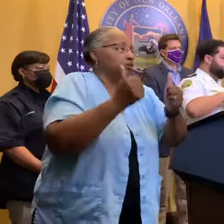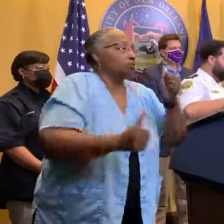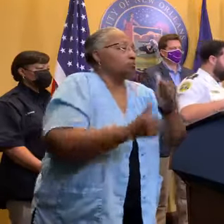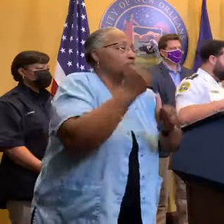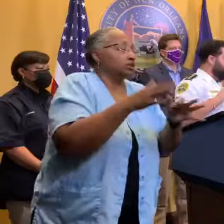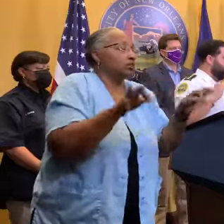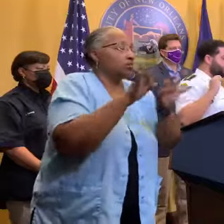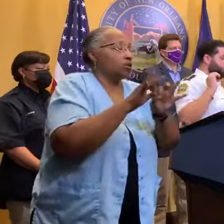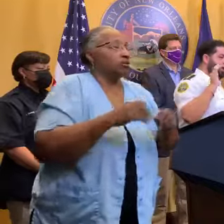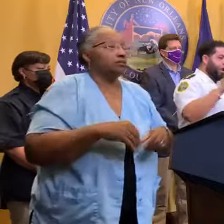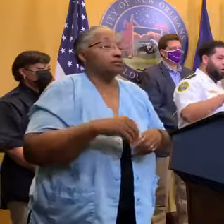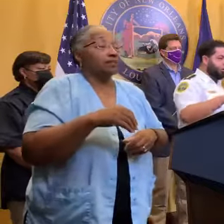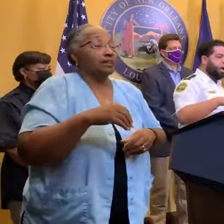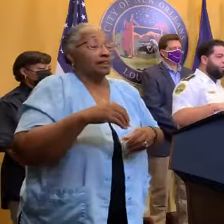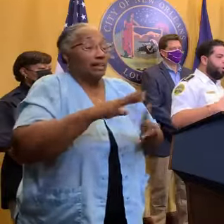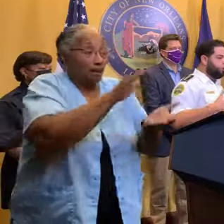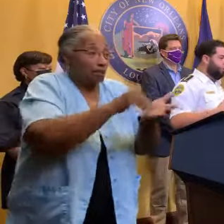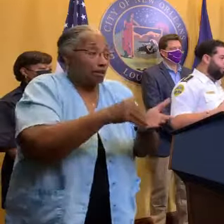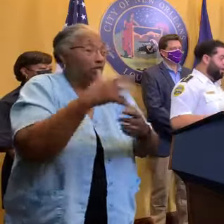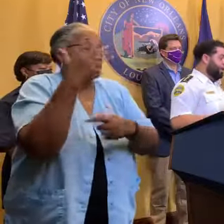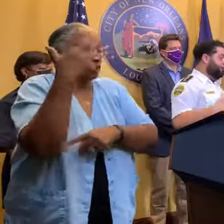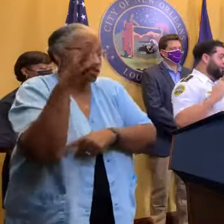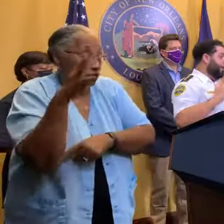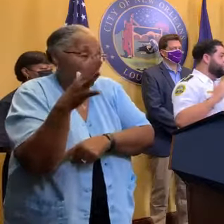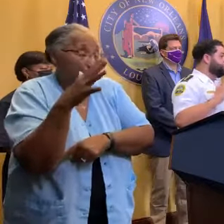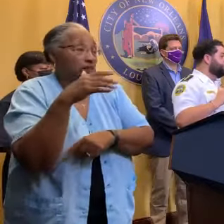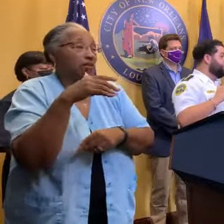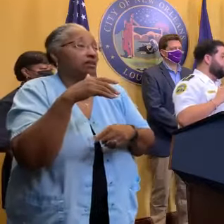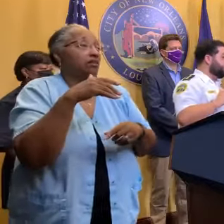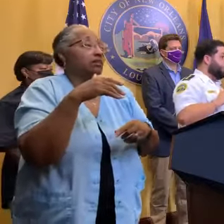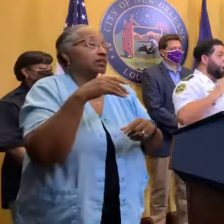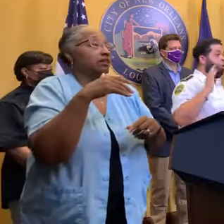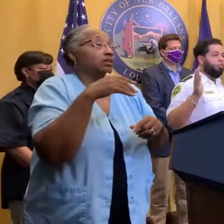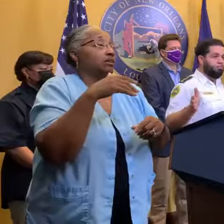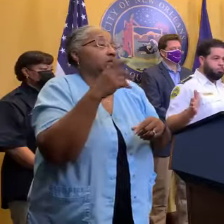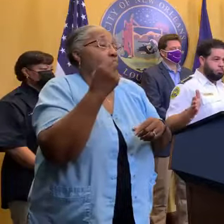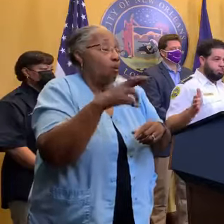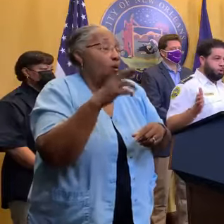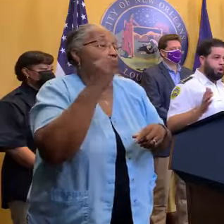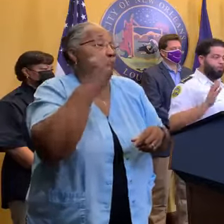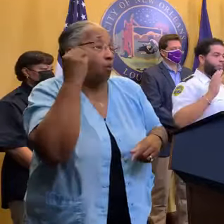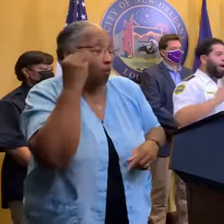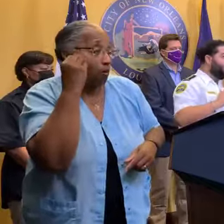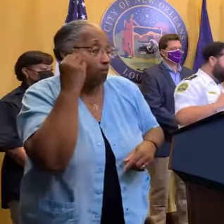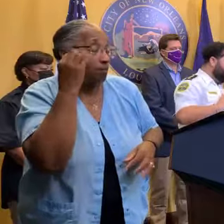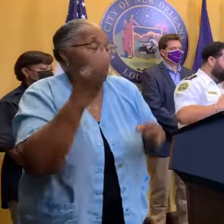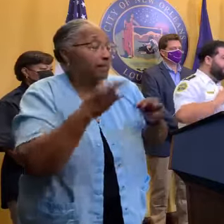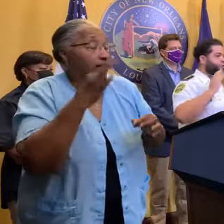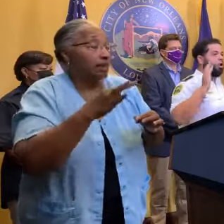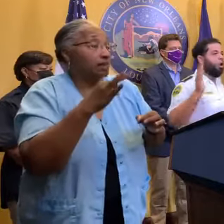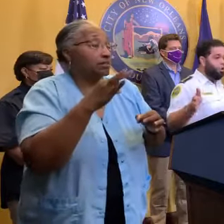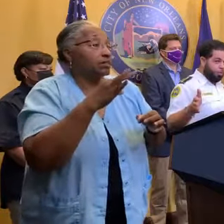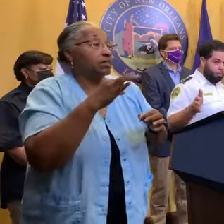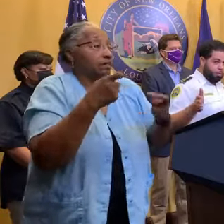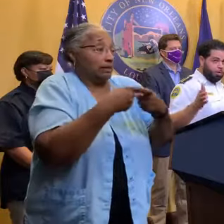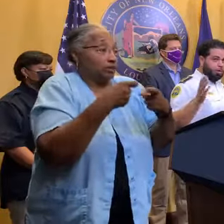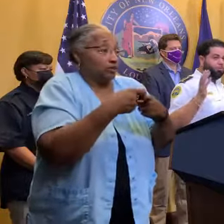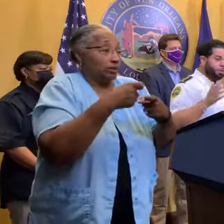across a roadway or just down on the sidewalk is one thing. If a down tree falls on a home, if a power line falls on a